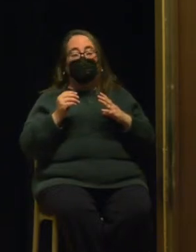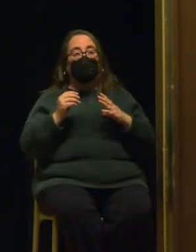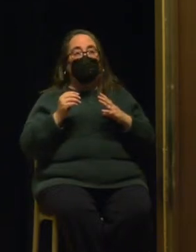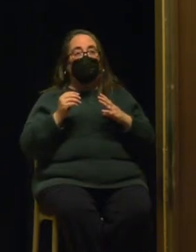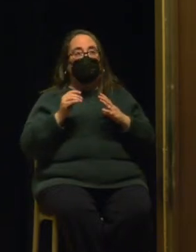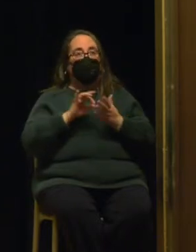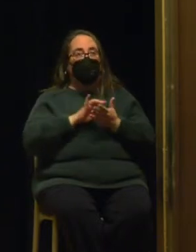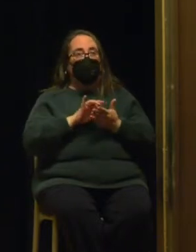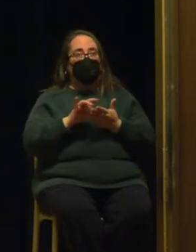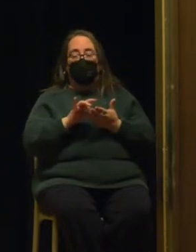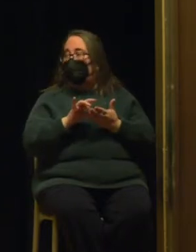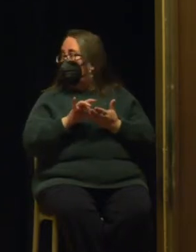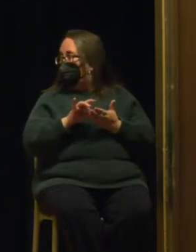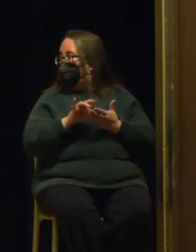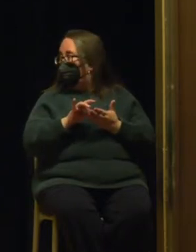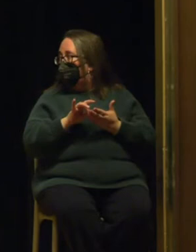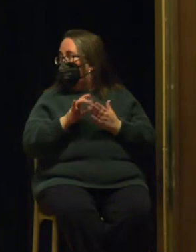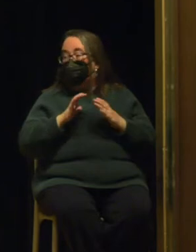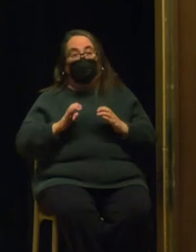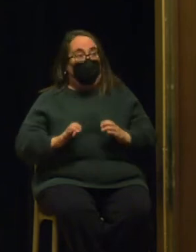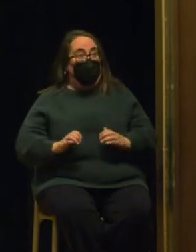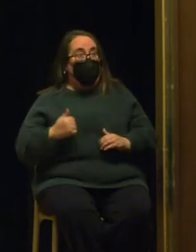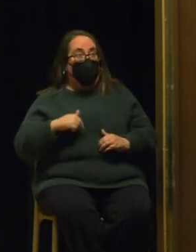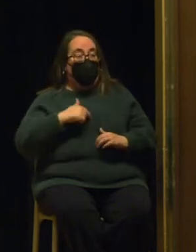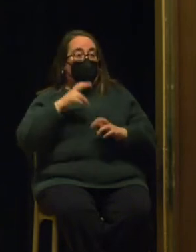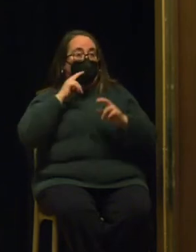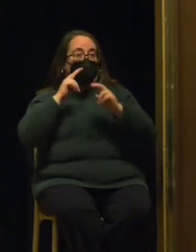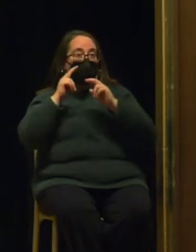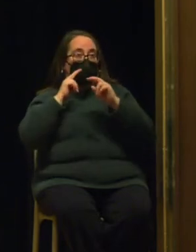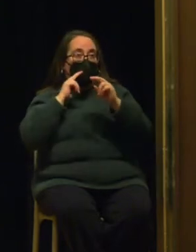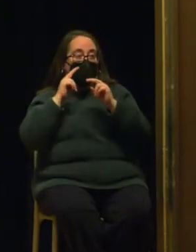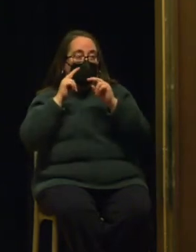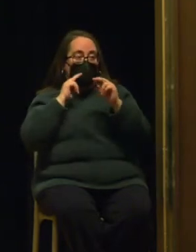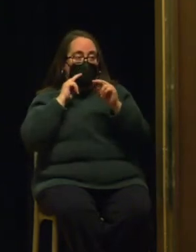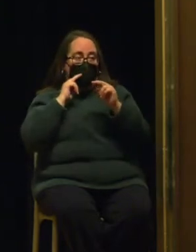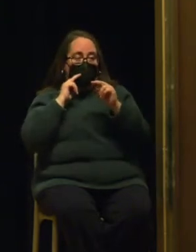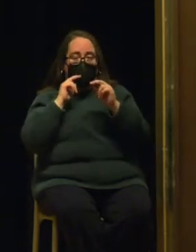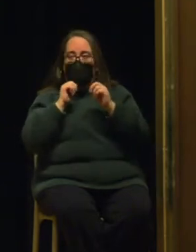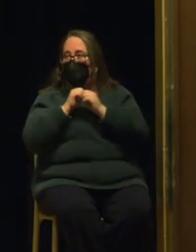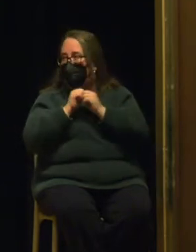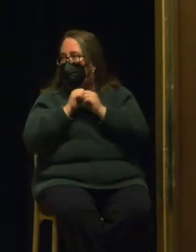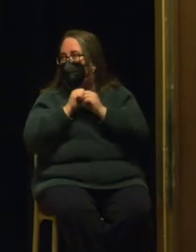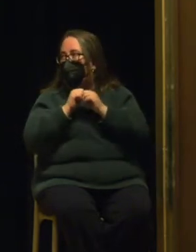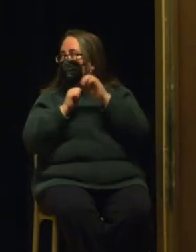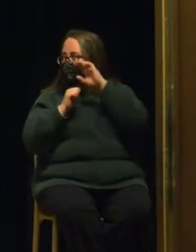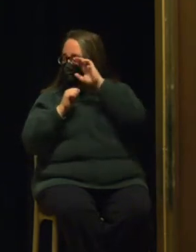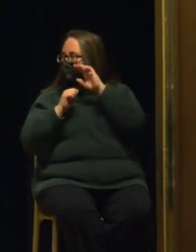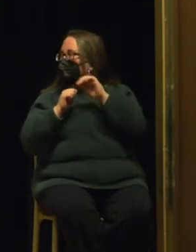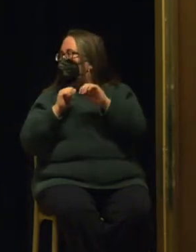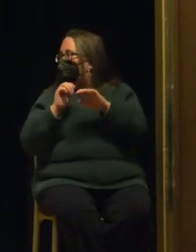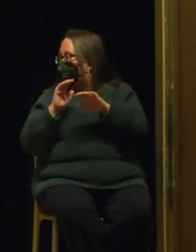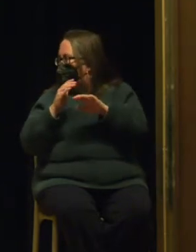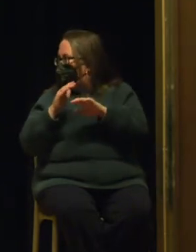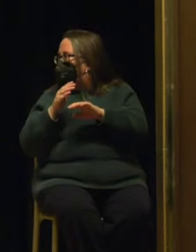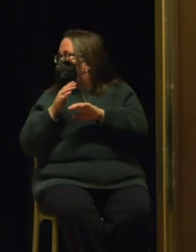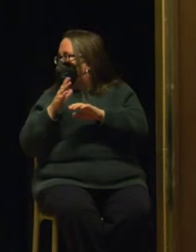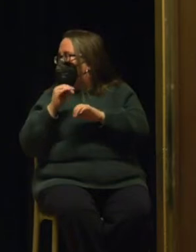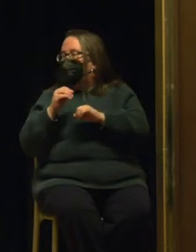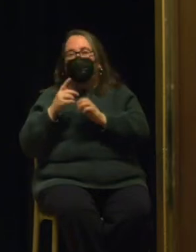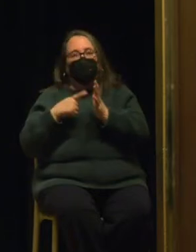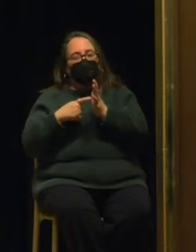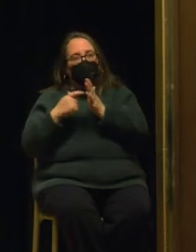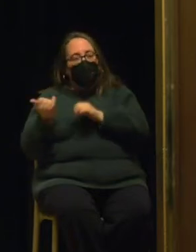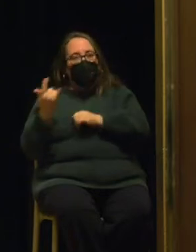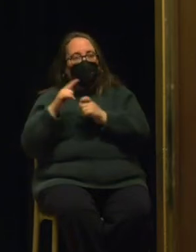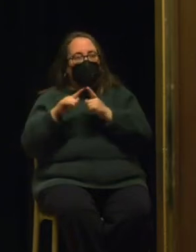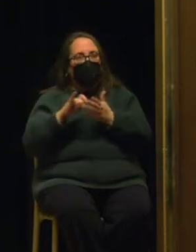a client, we were negotiating with BMI, the music licensing company, and they insisted I come to New